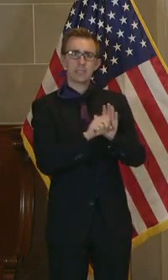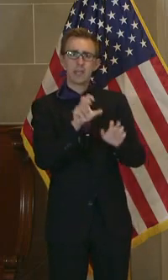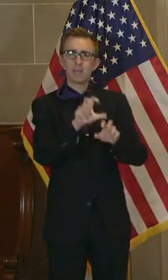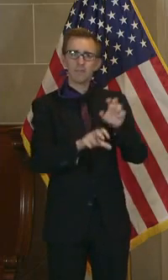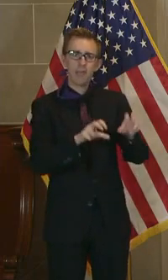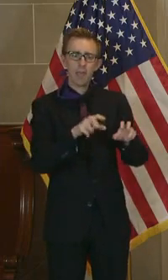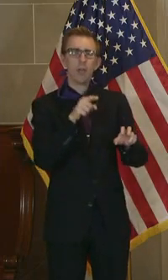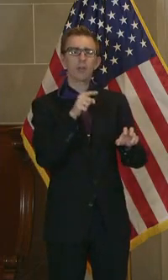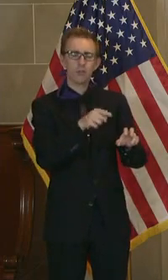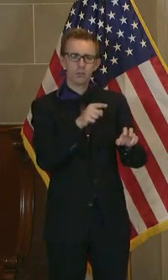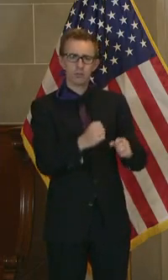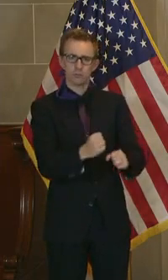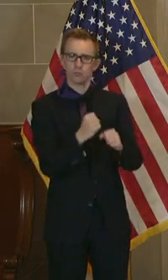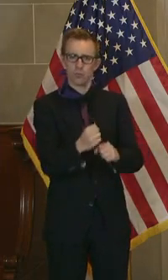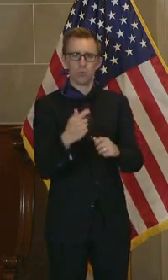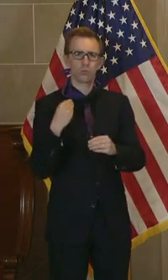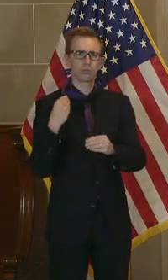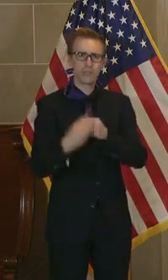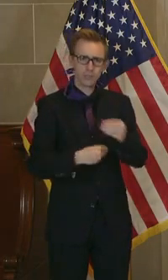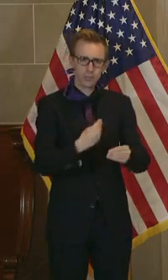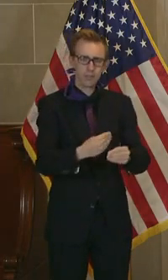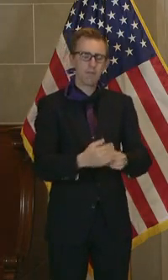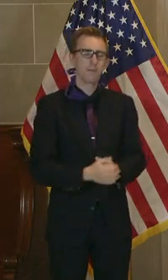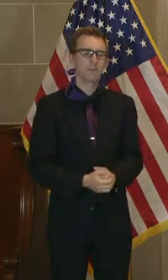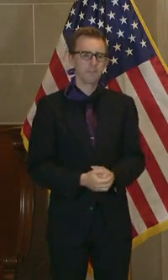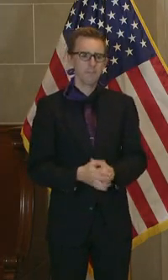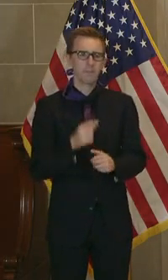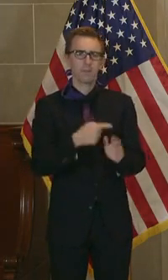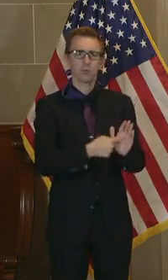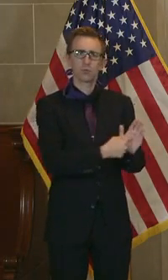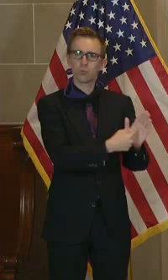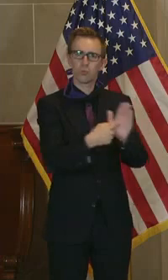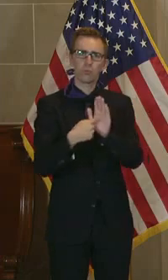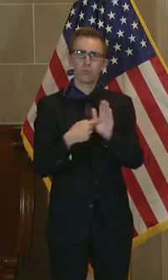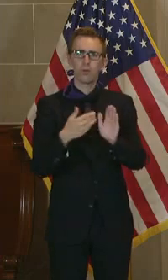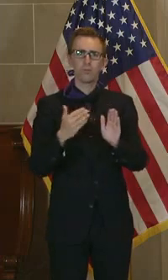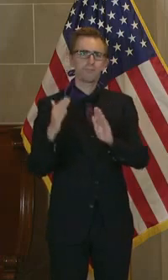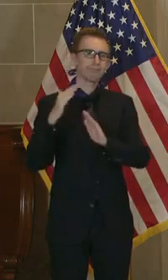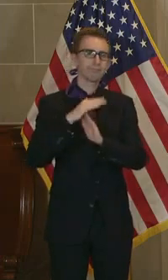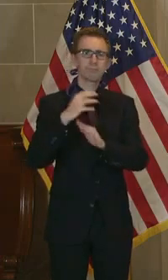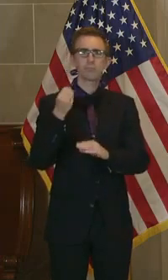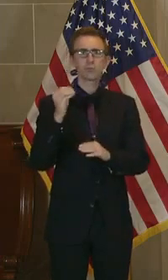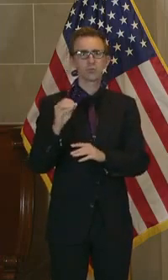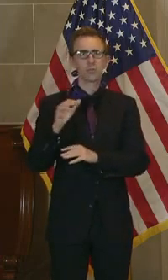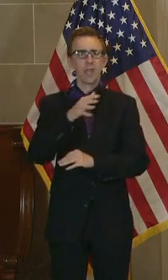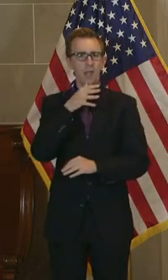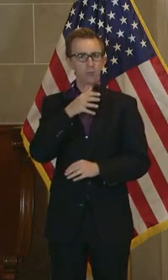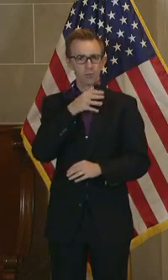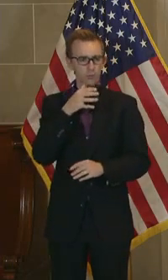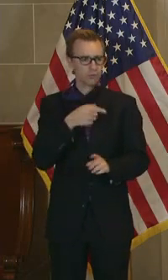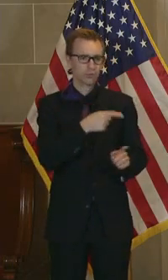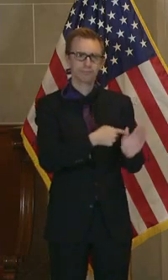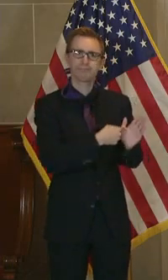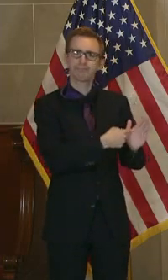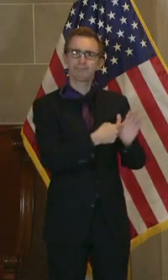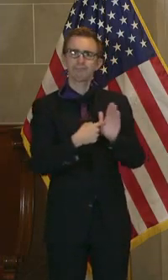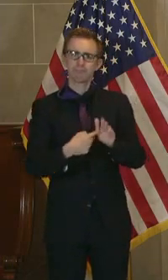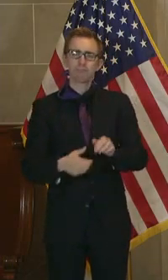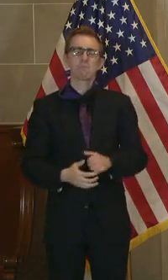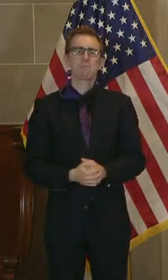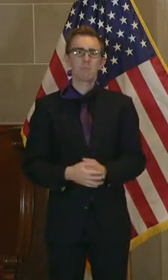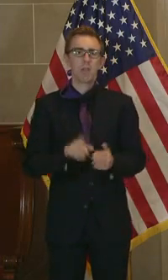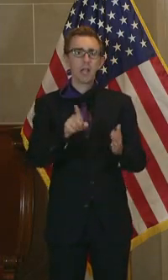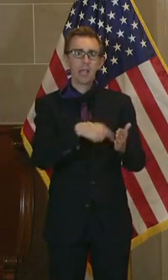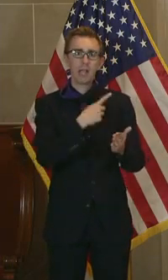built on strong traditions, showcasing the best of Missouri agriculture. It has only been